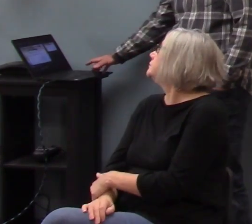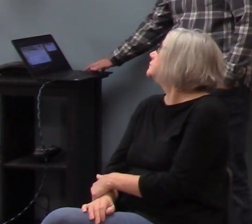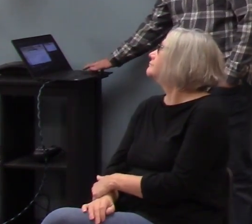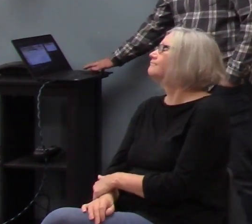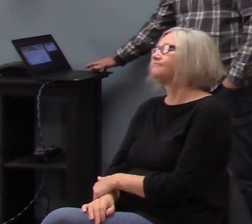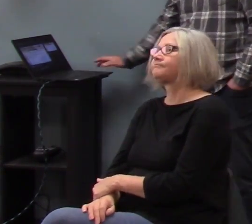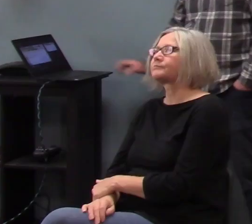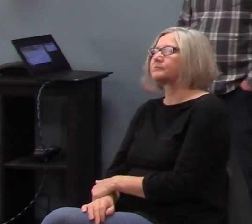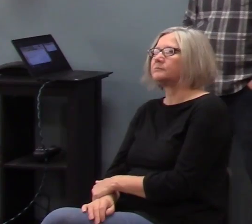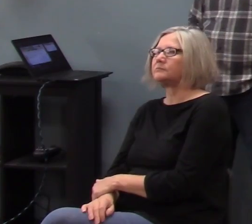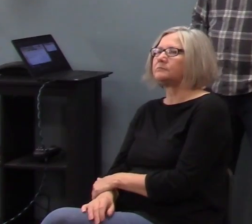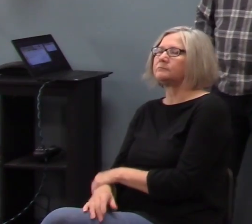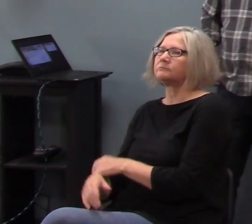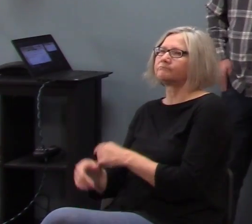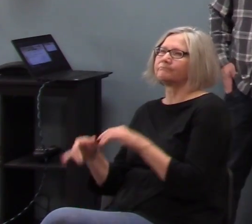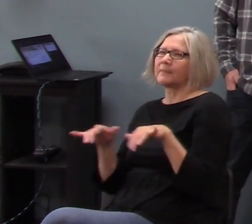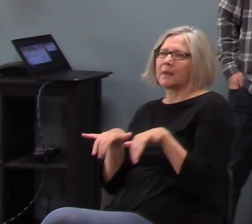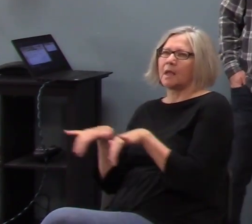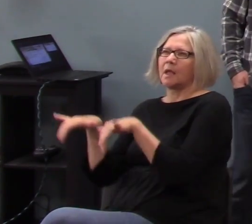common descent actually